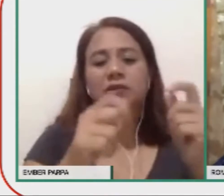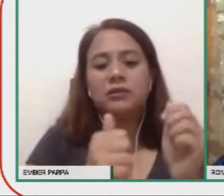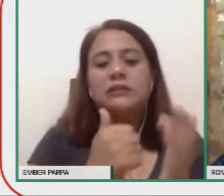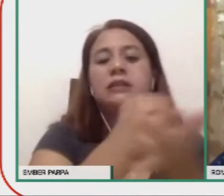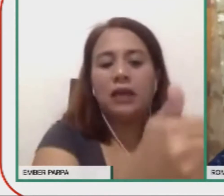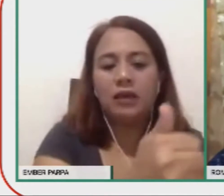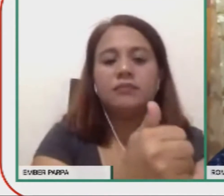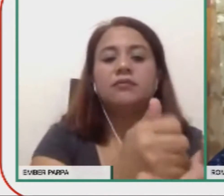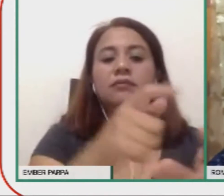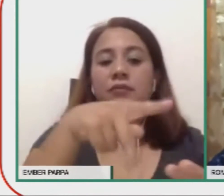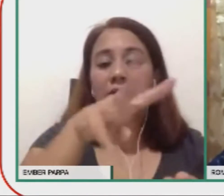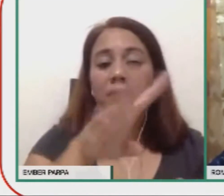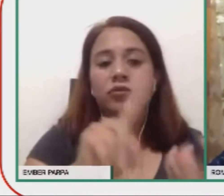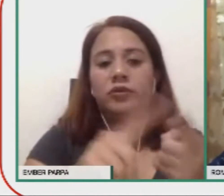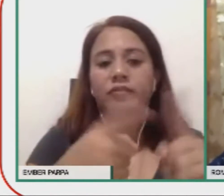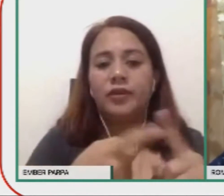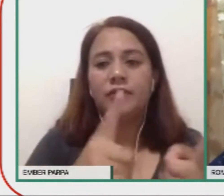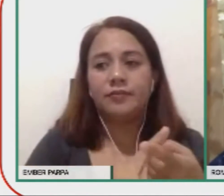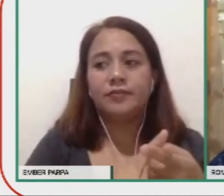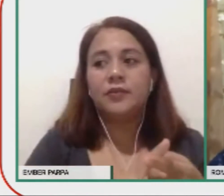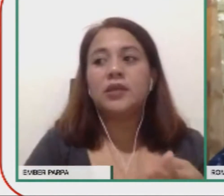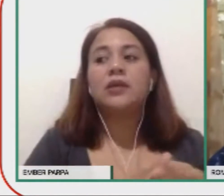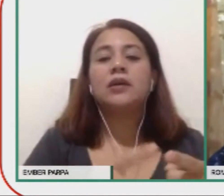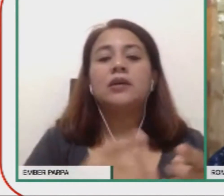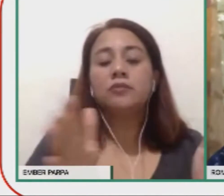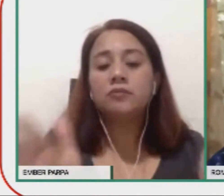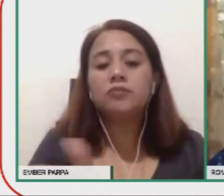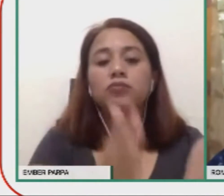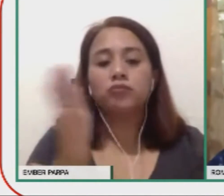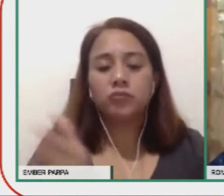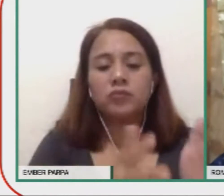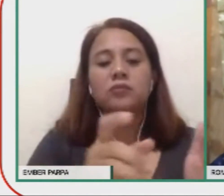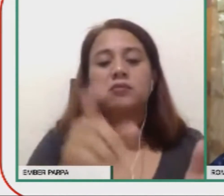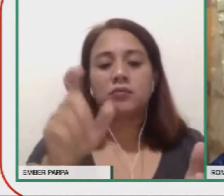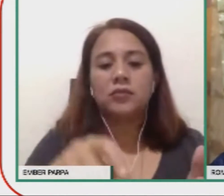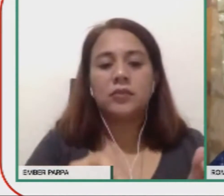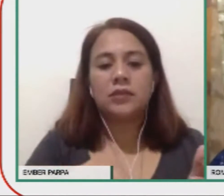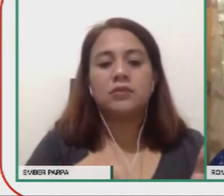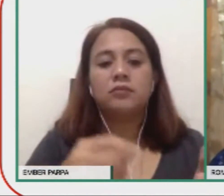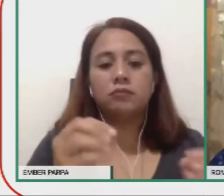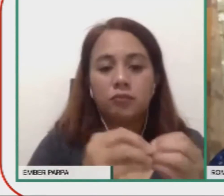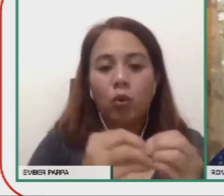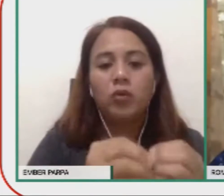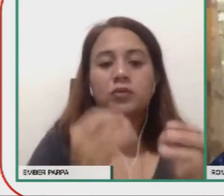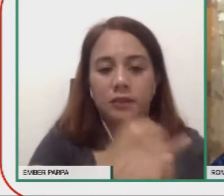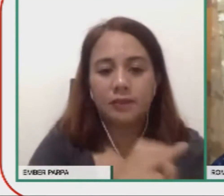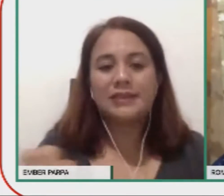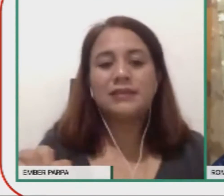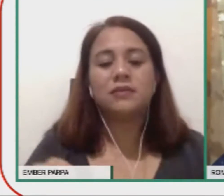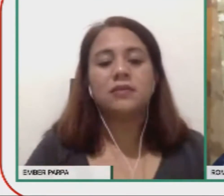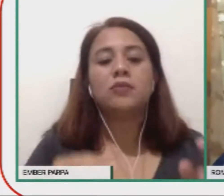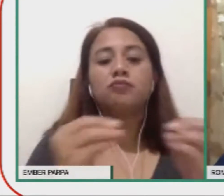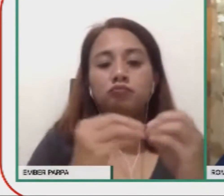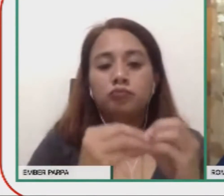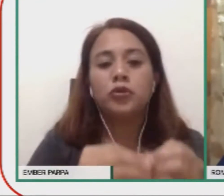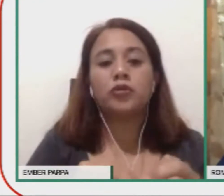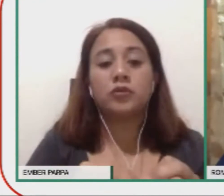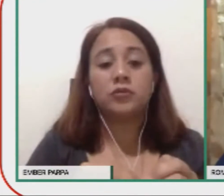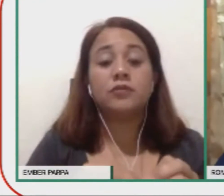friend. Motivate them to be uh, more independent, more confident about